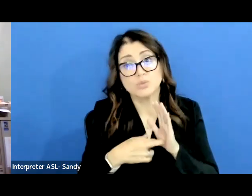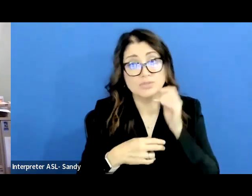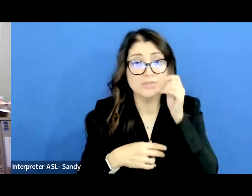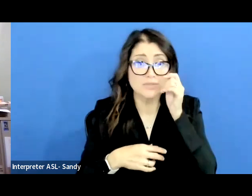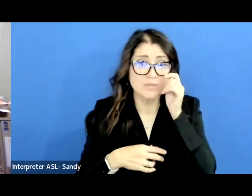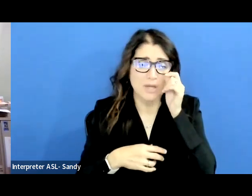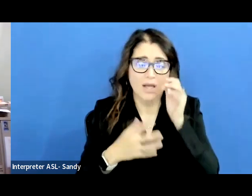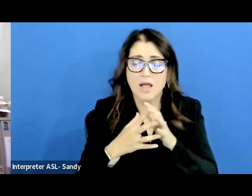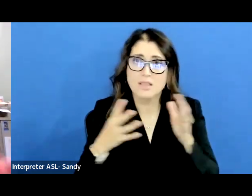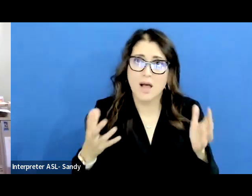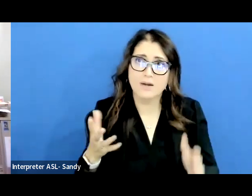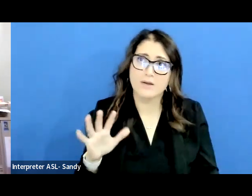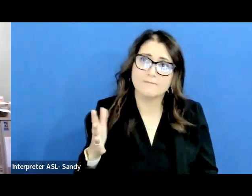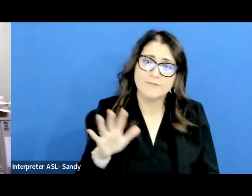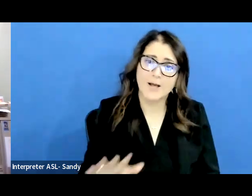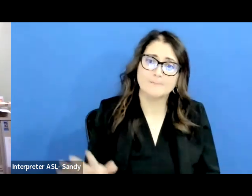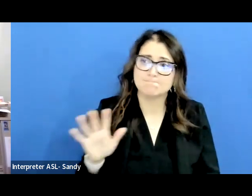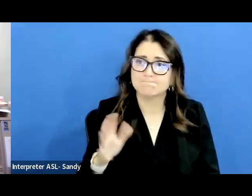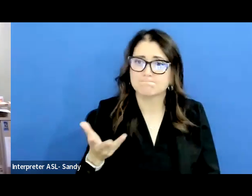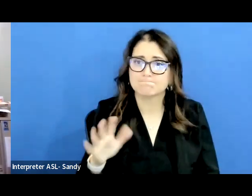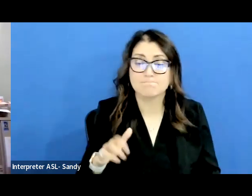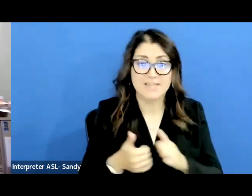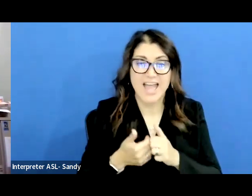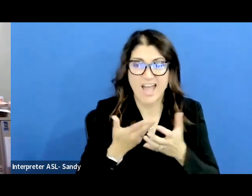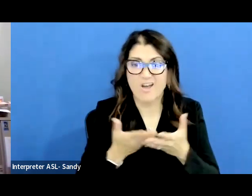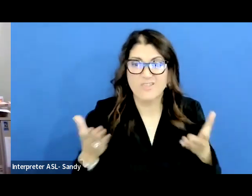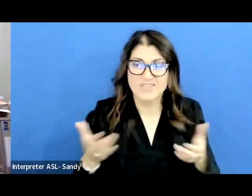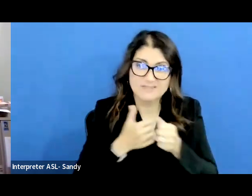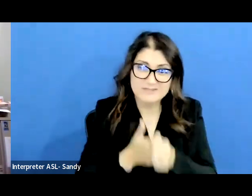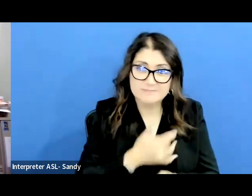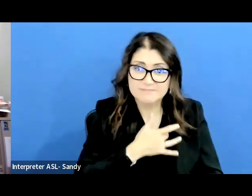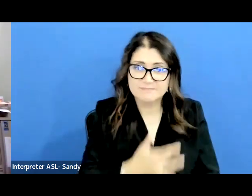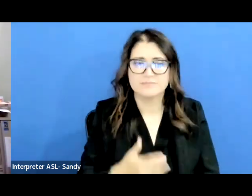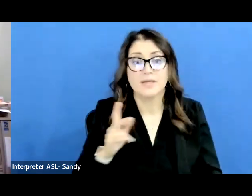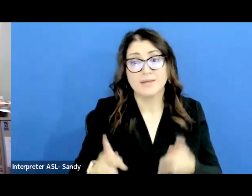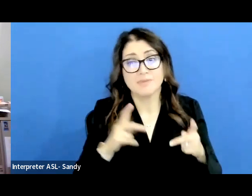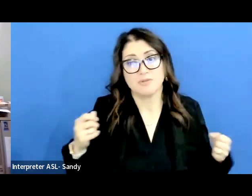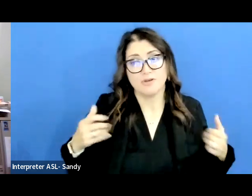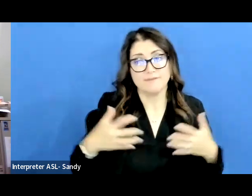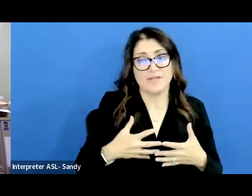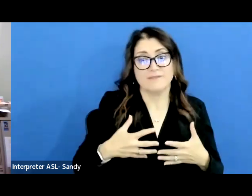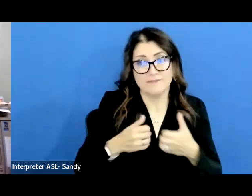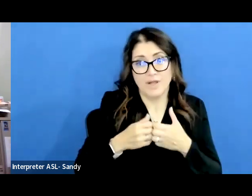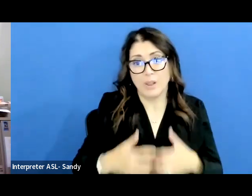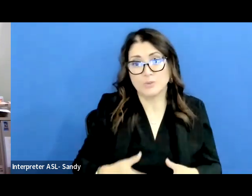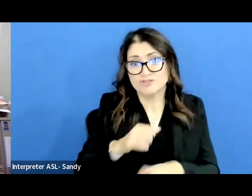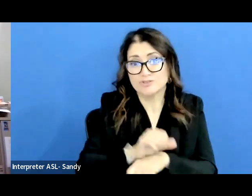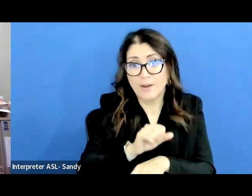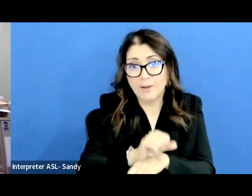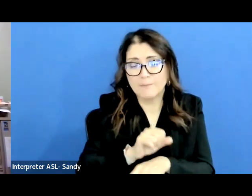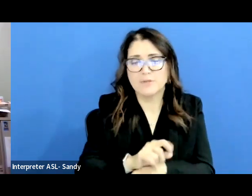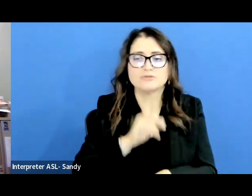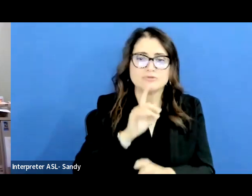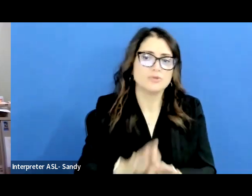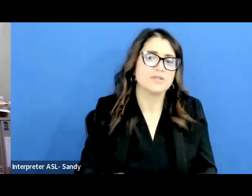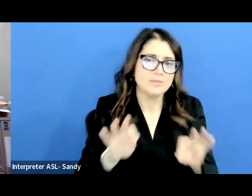a lot of sort of how things are done. People are fearful about losing their jobs. So it's really important that